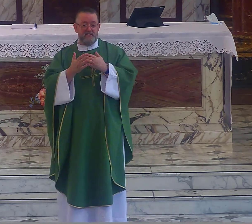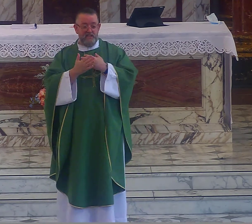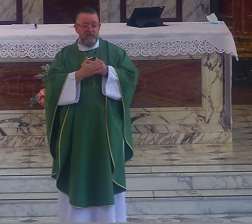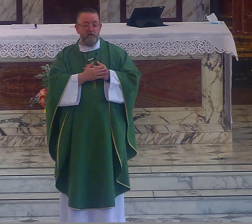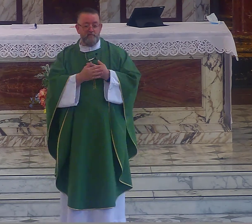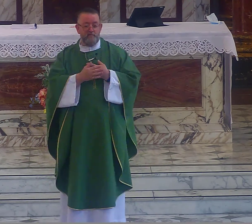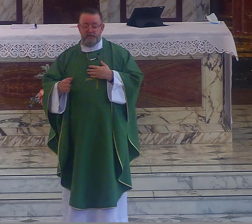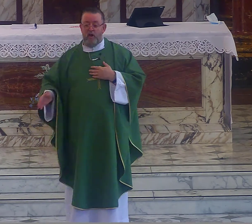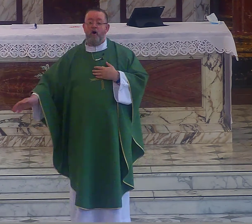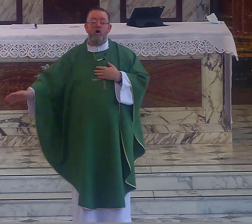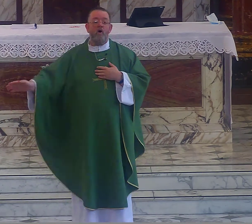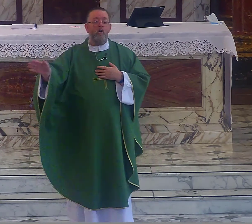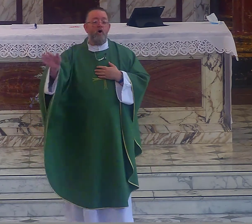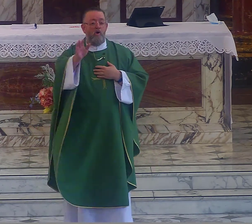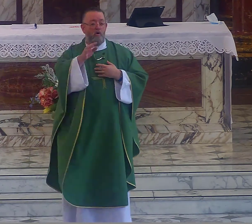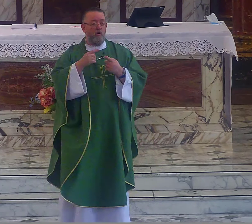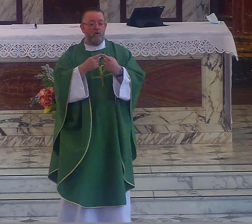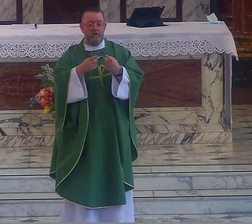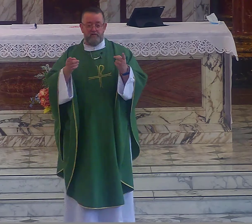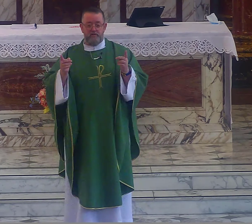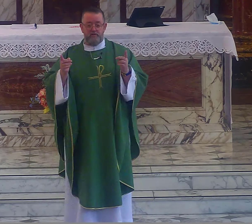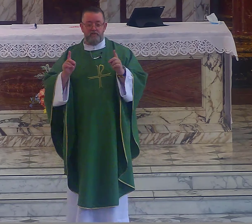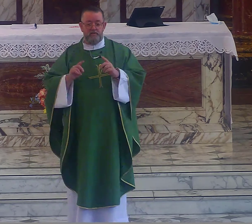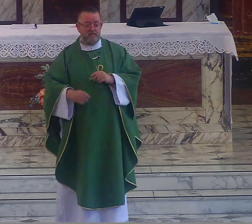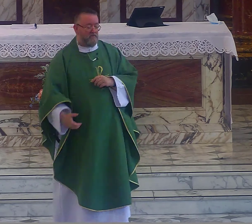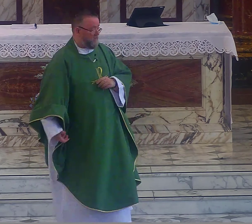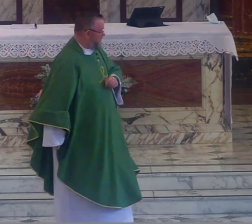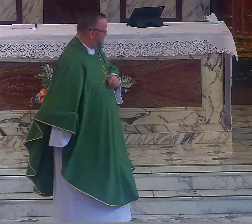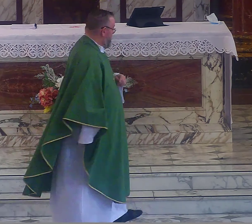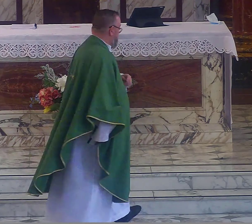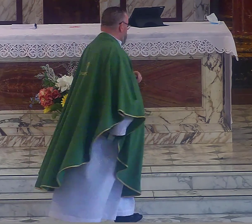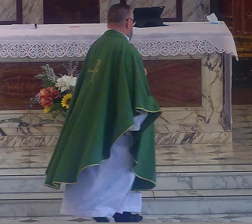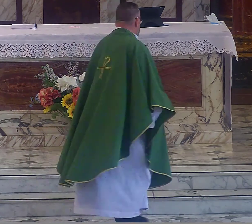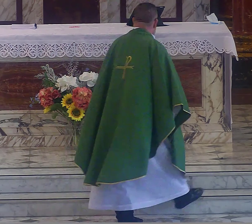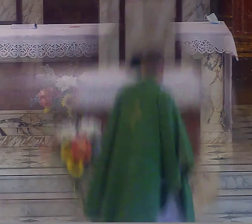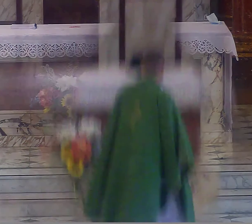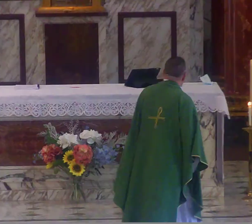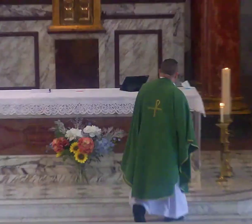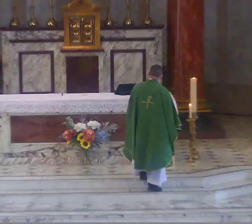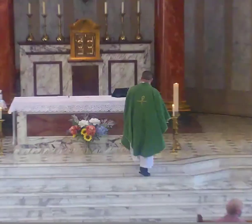And Jesus loves all of us.